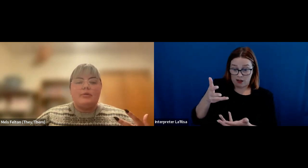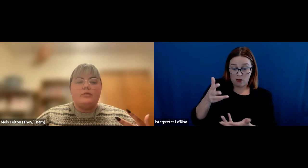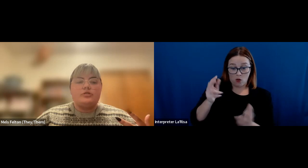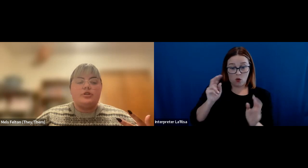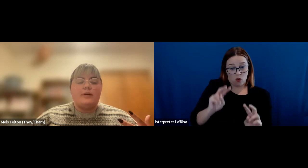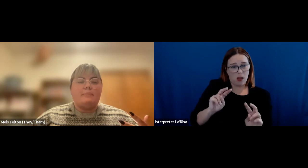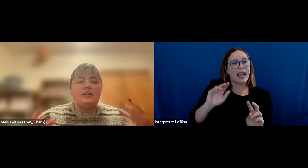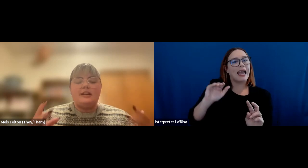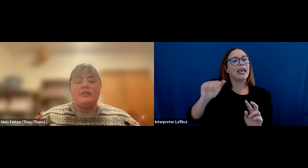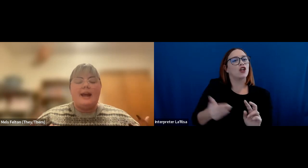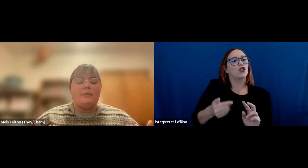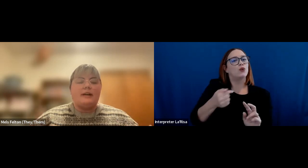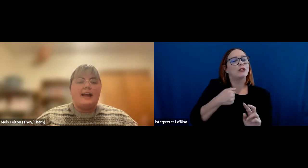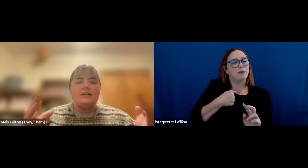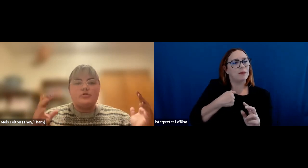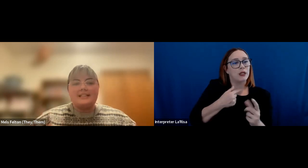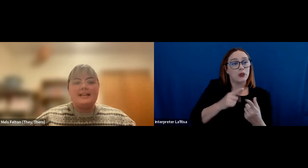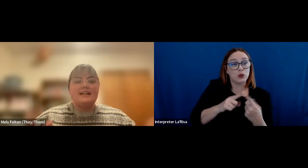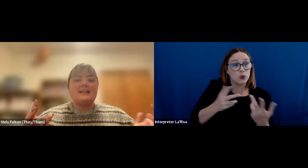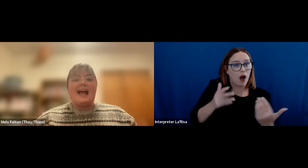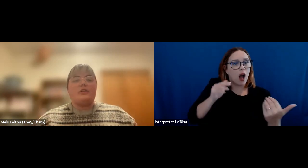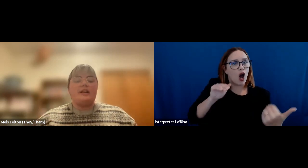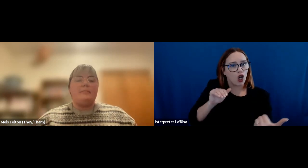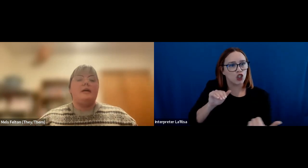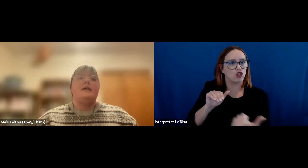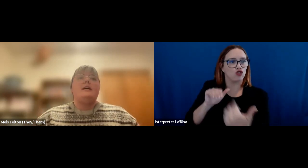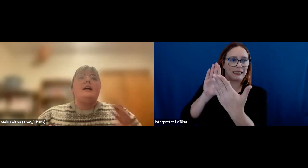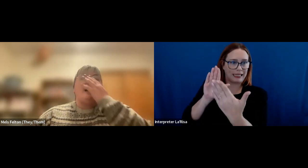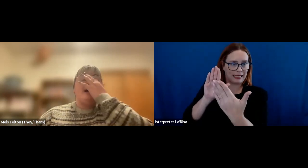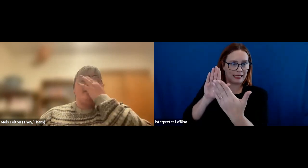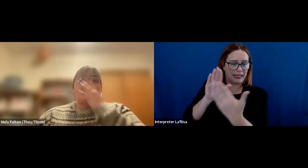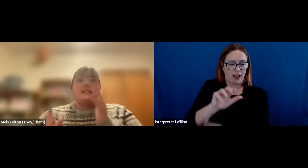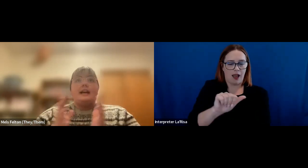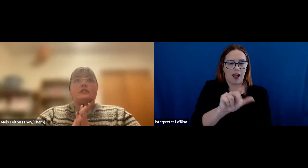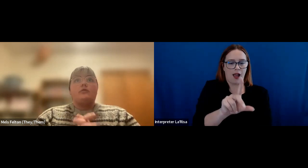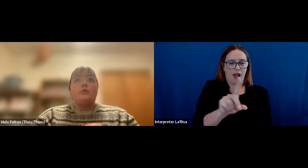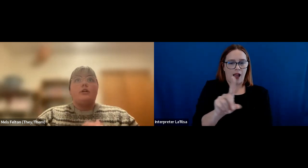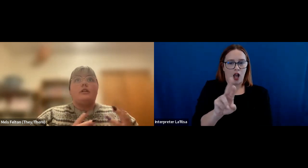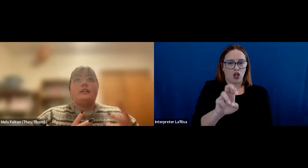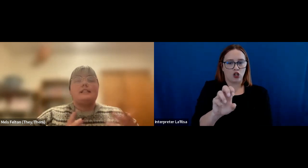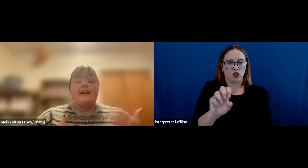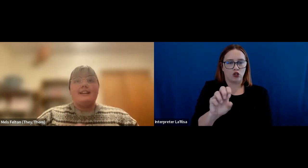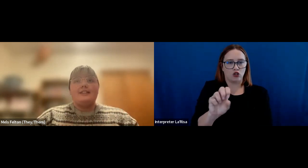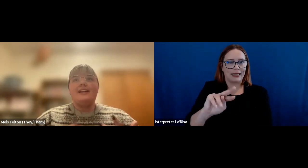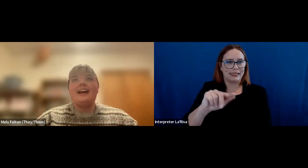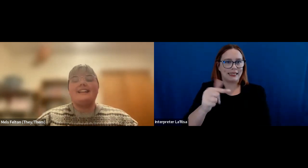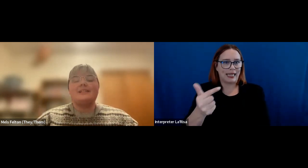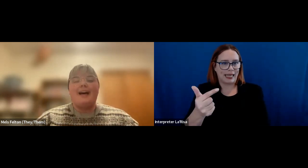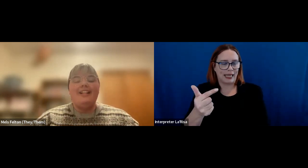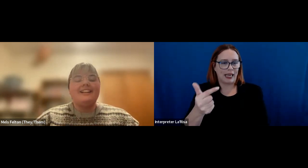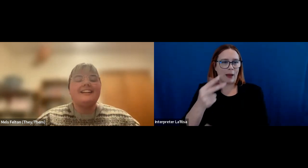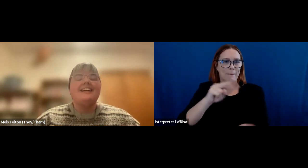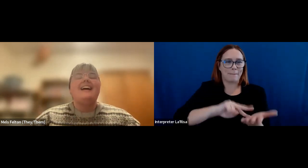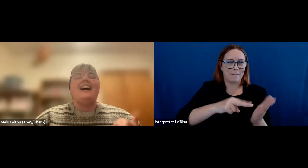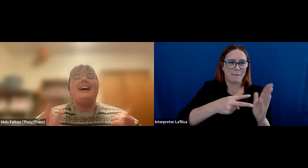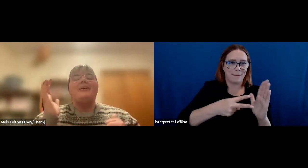addressing approach to building your network. And addressing is an acronym that stands for, let's see if I can